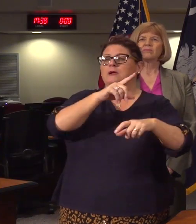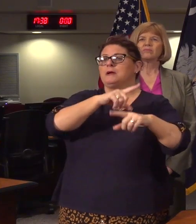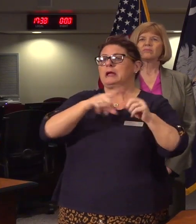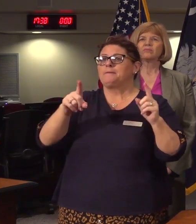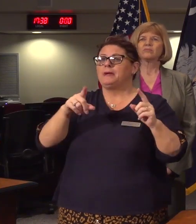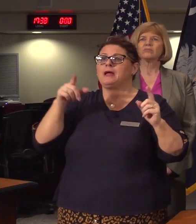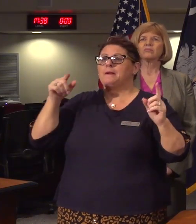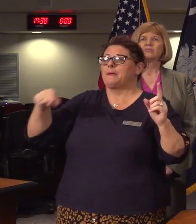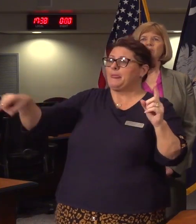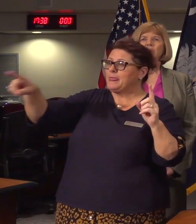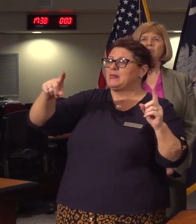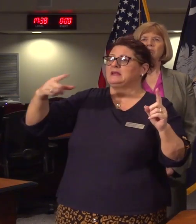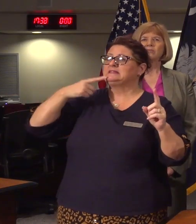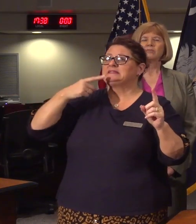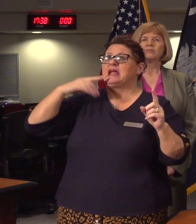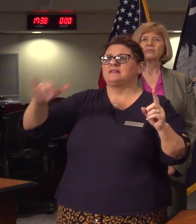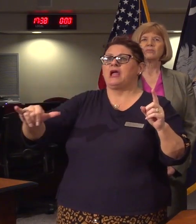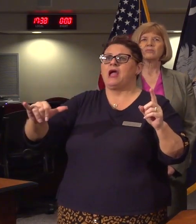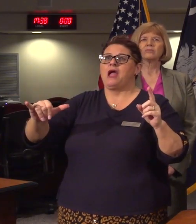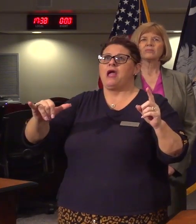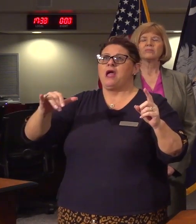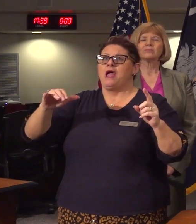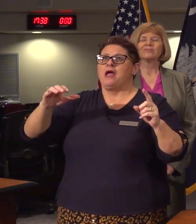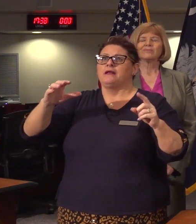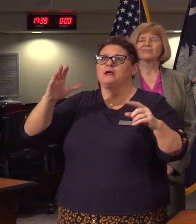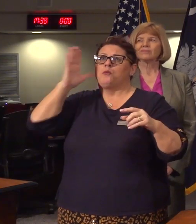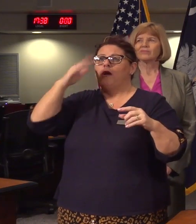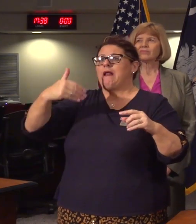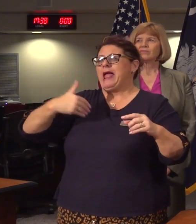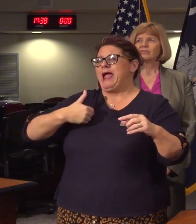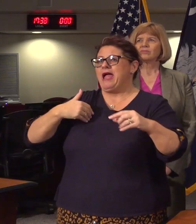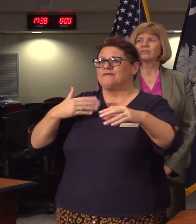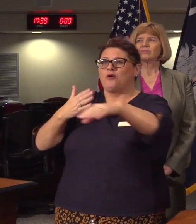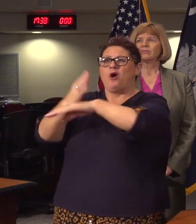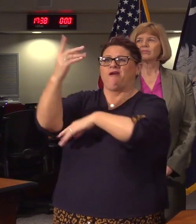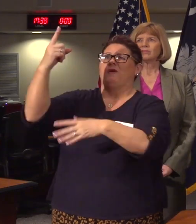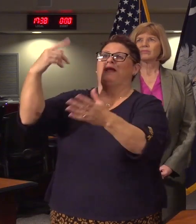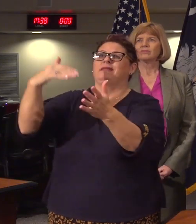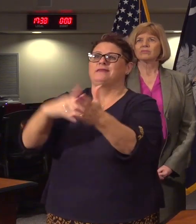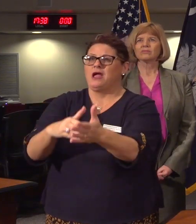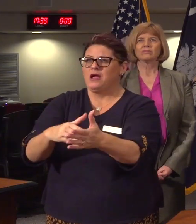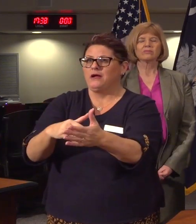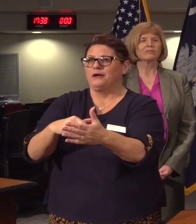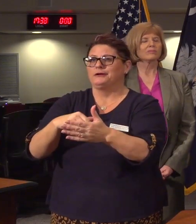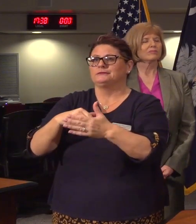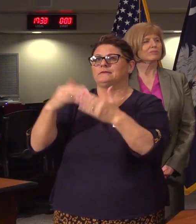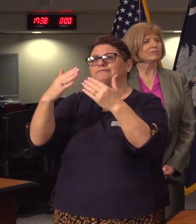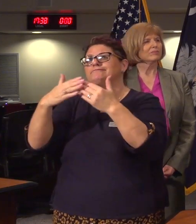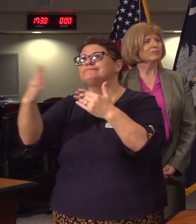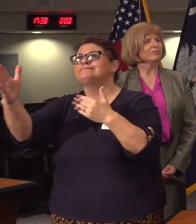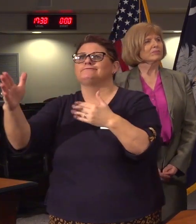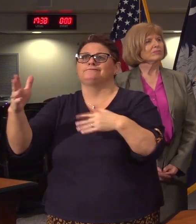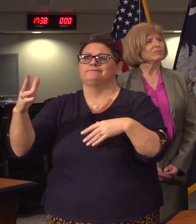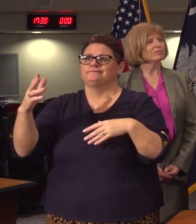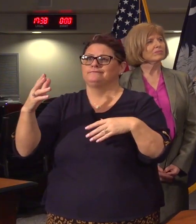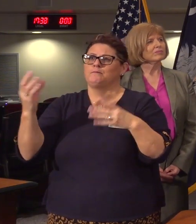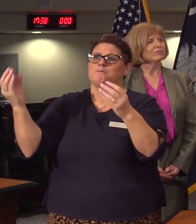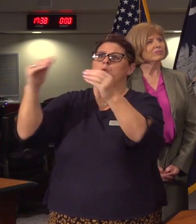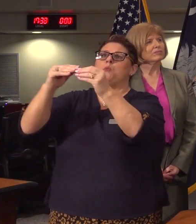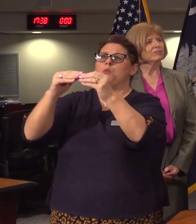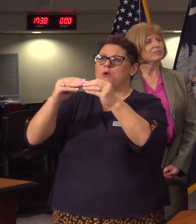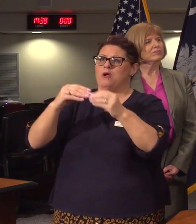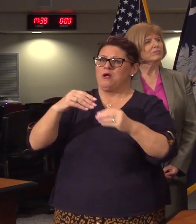perhaps 10,000 more actually have it in the state. Do we have any sort of estimate for how many might have it beyond those confirmed?